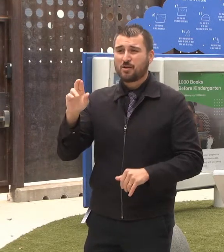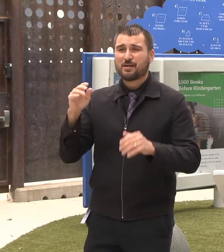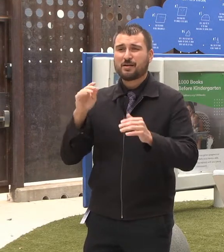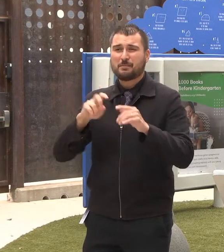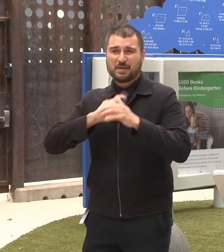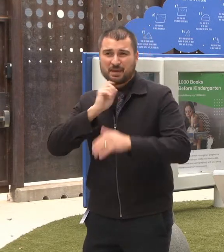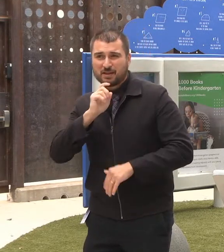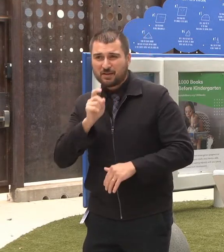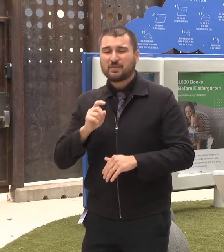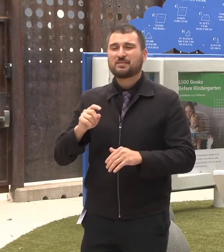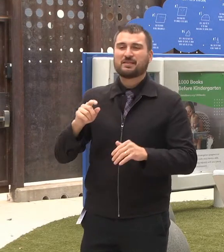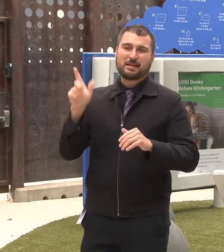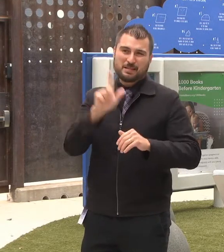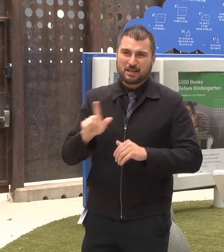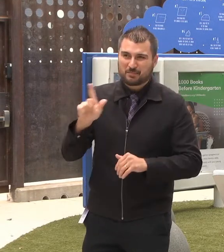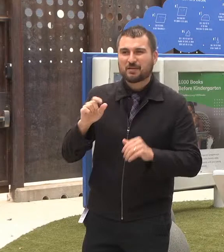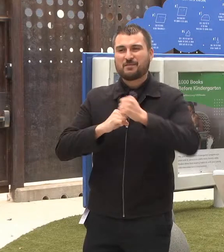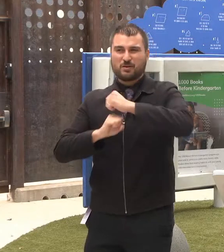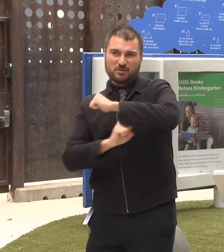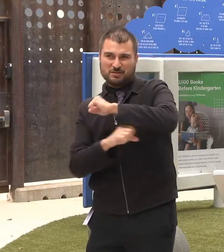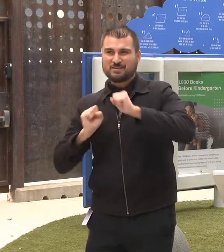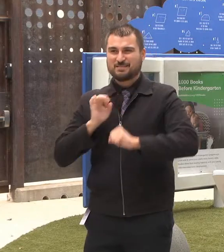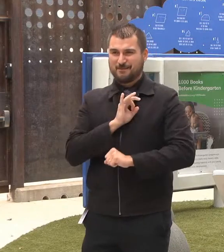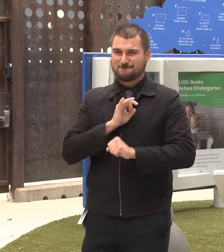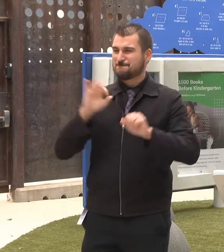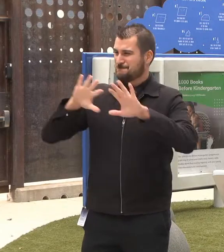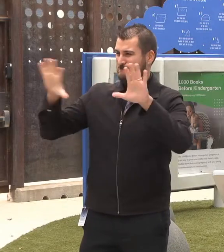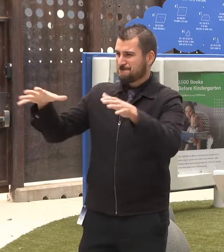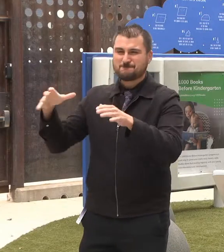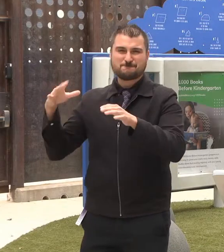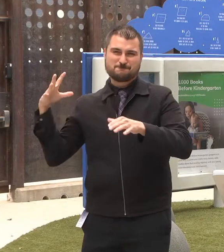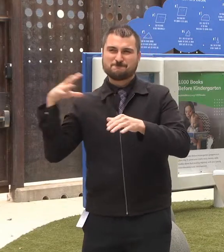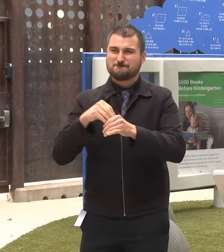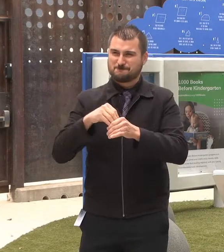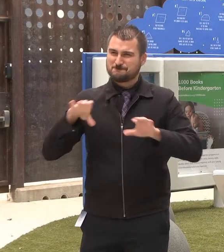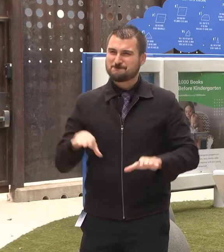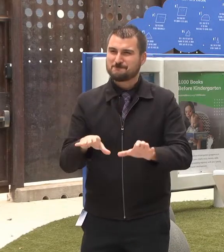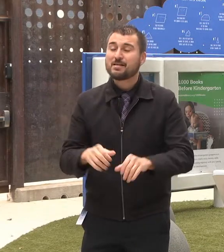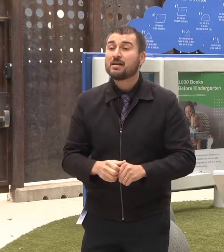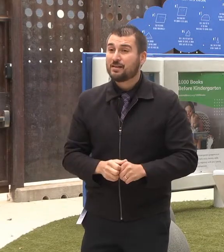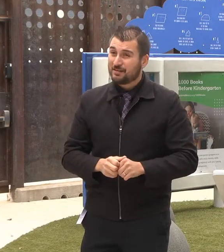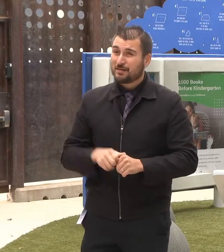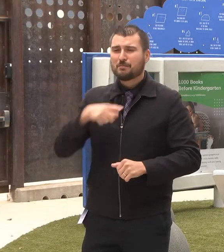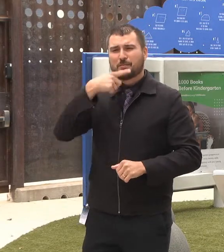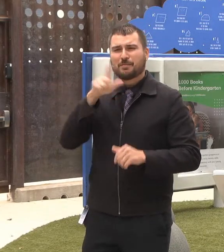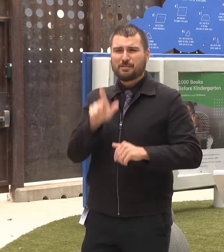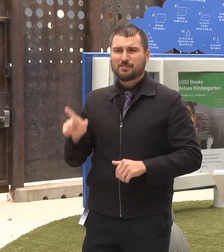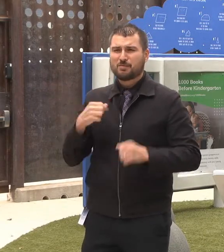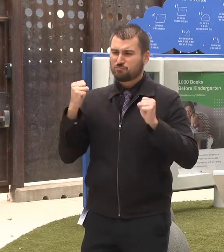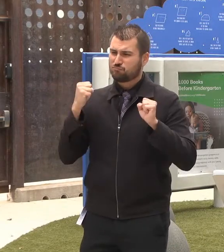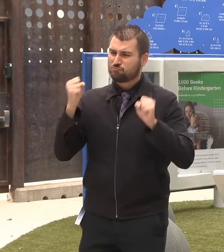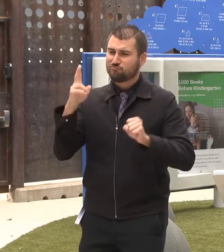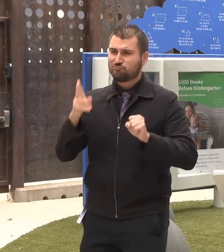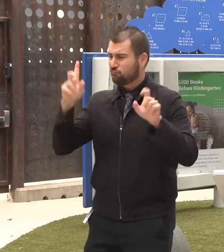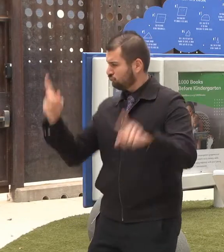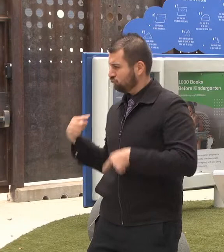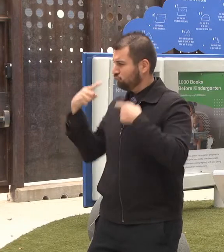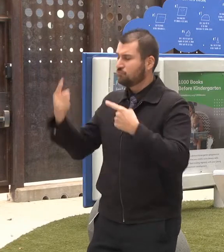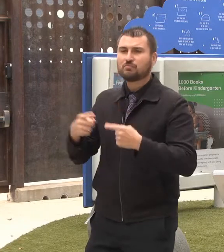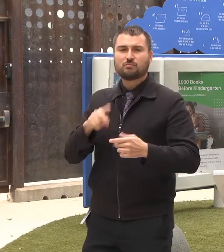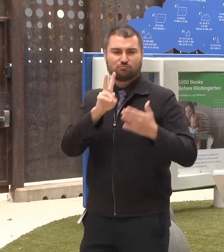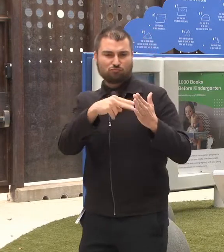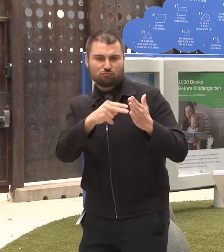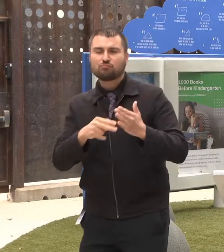Construction, and Library Foundation staff. Public libraries have a strong history of providing early literacy and